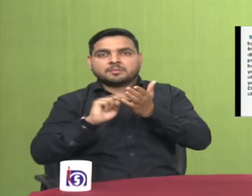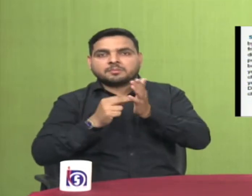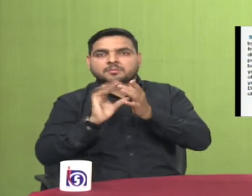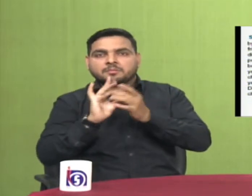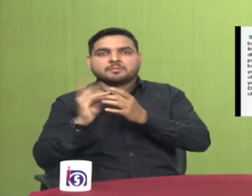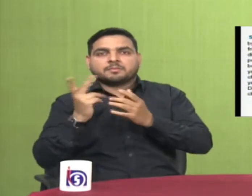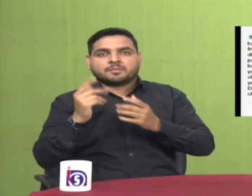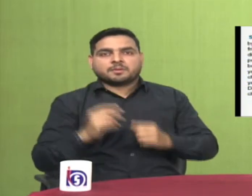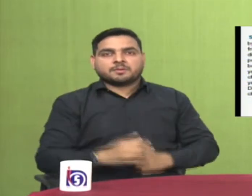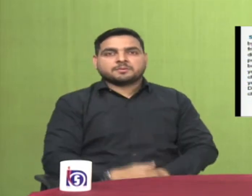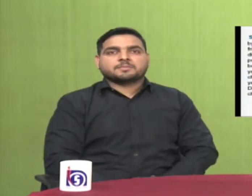What does it mean?